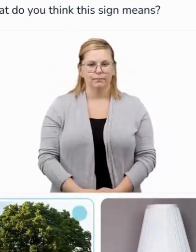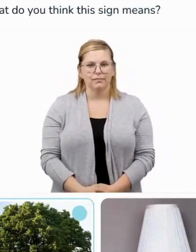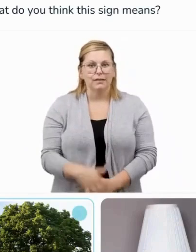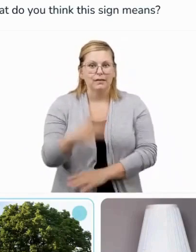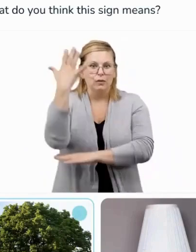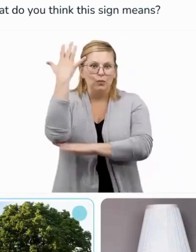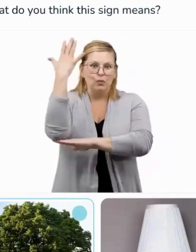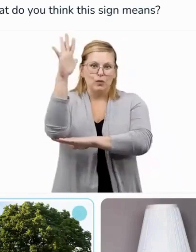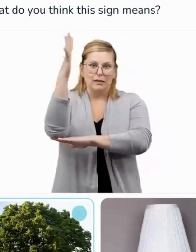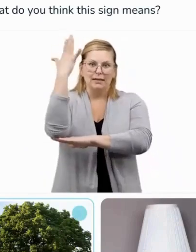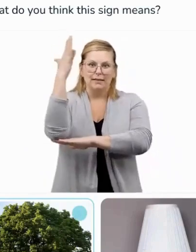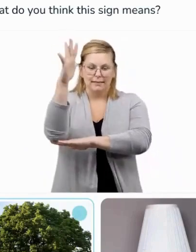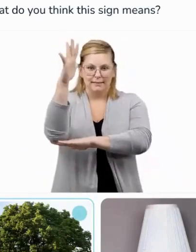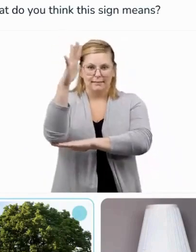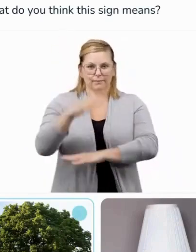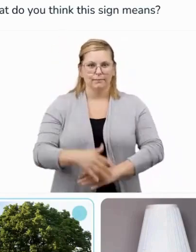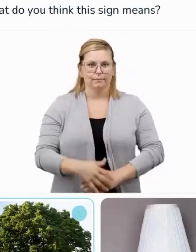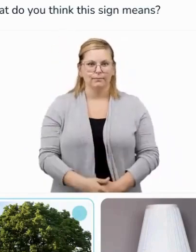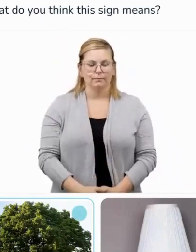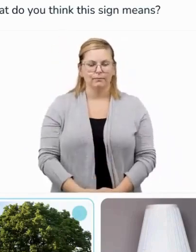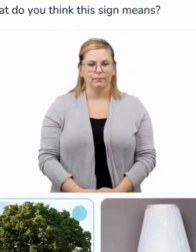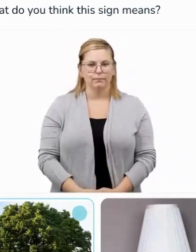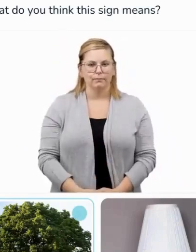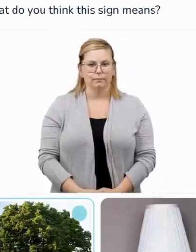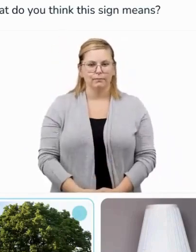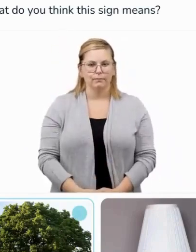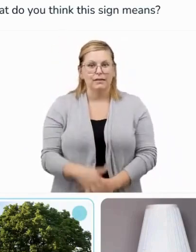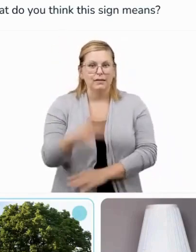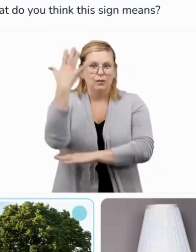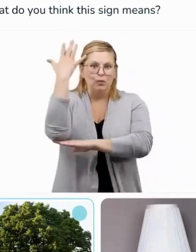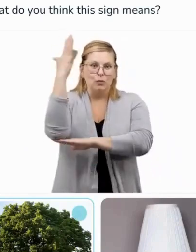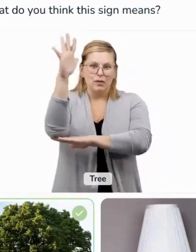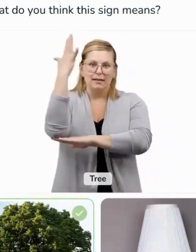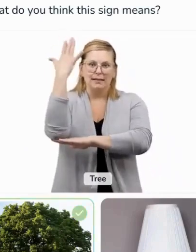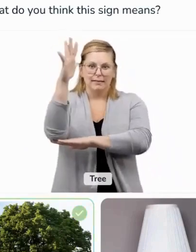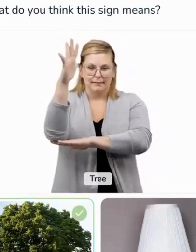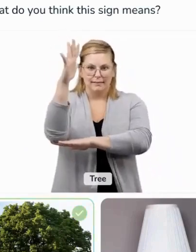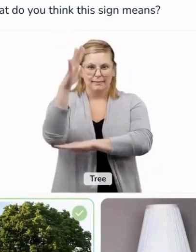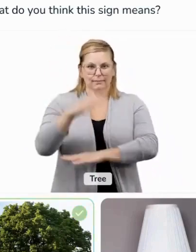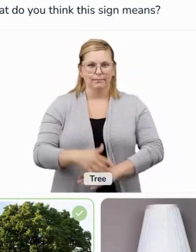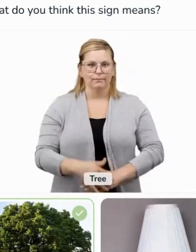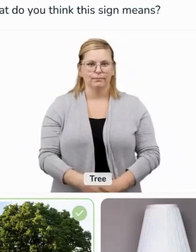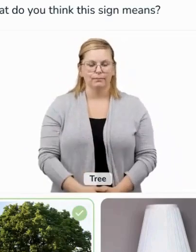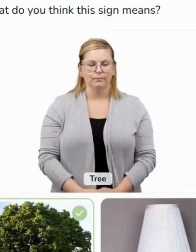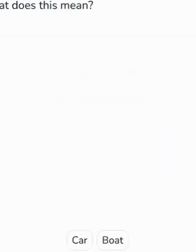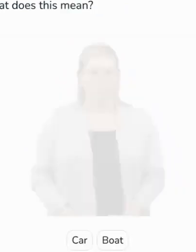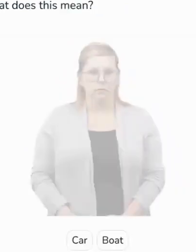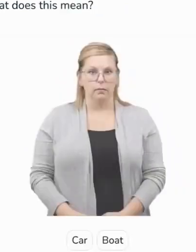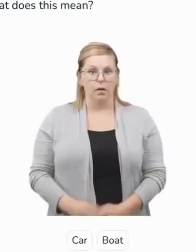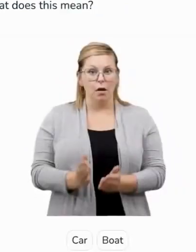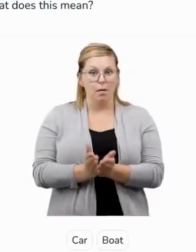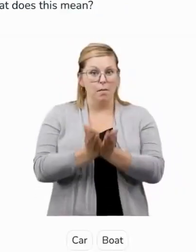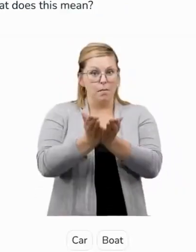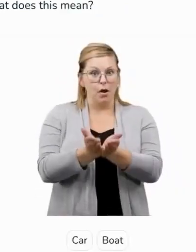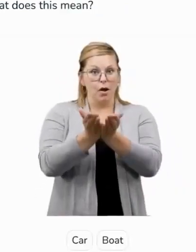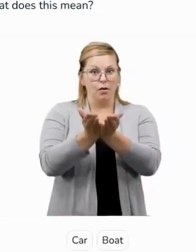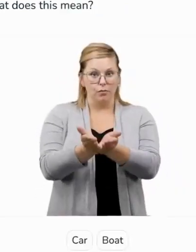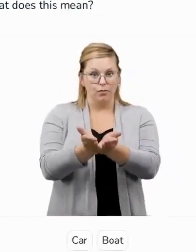to blaffer a bit in the wind, right? Whilst the lamp is even more static. There you go. So you are. And then we